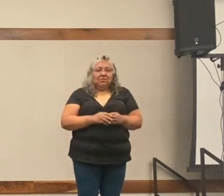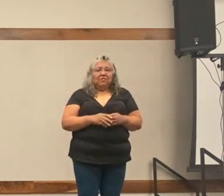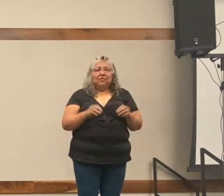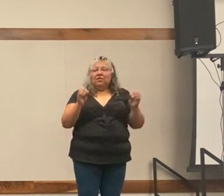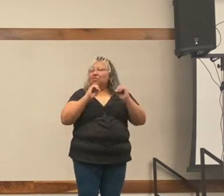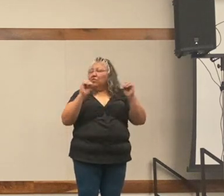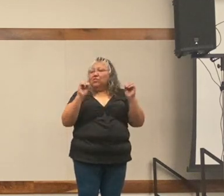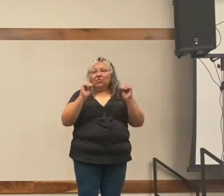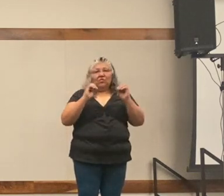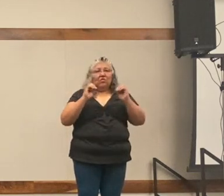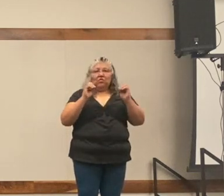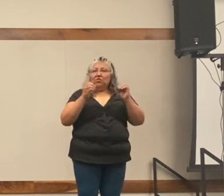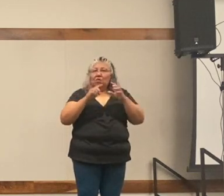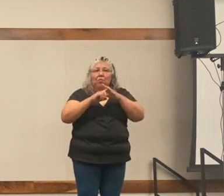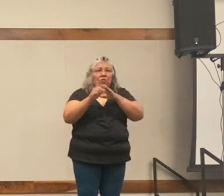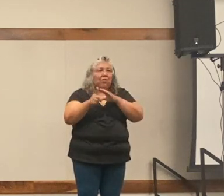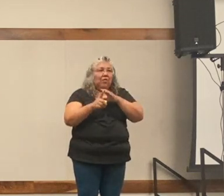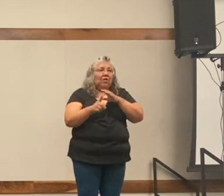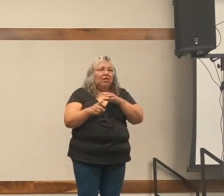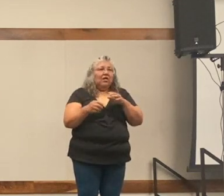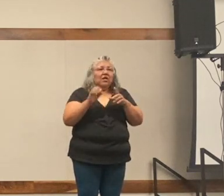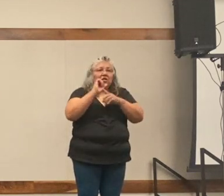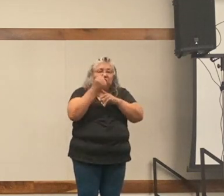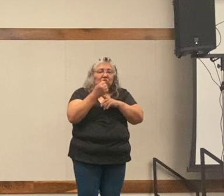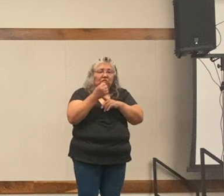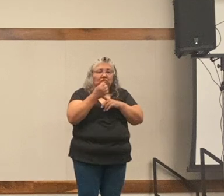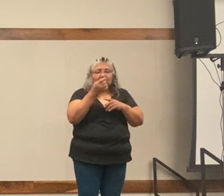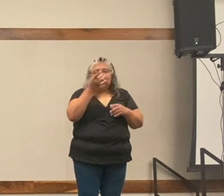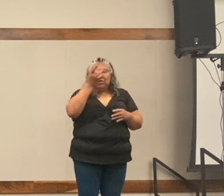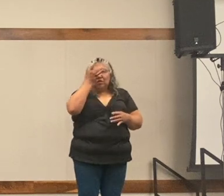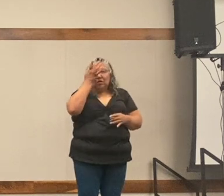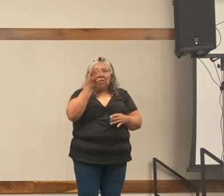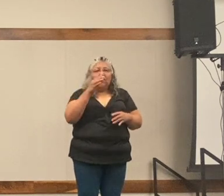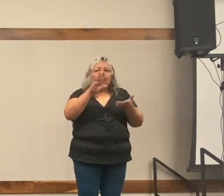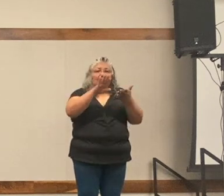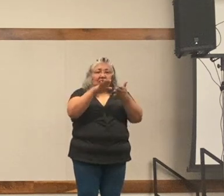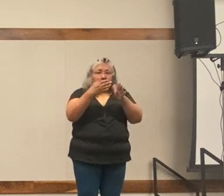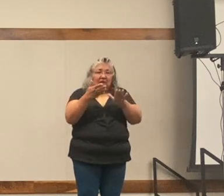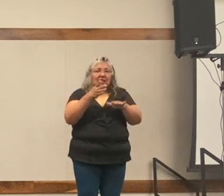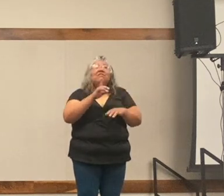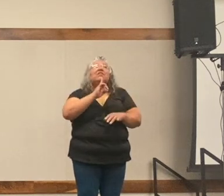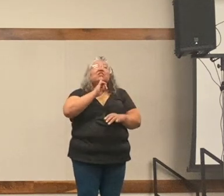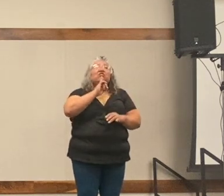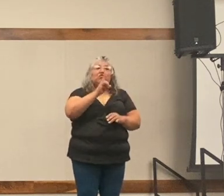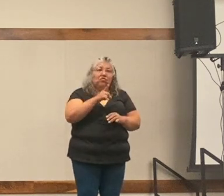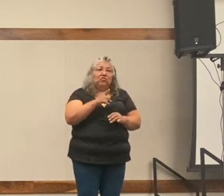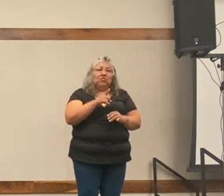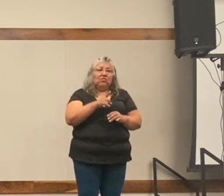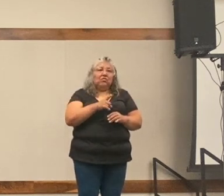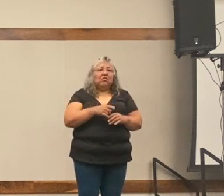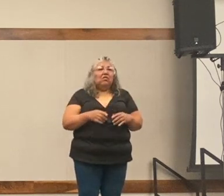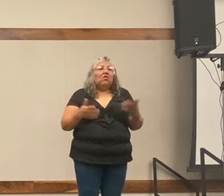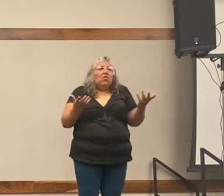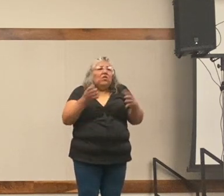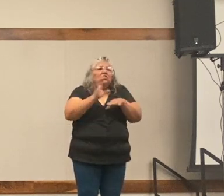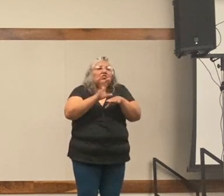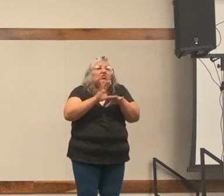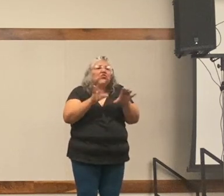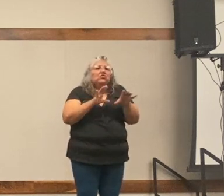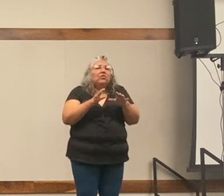no way out. His situation looks bleak, and death is certain. What is the church